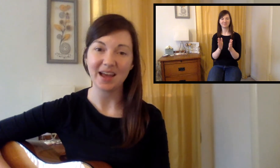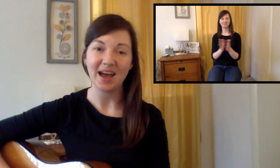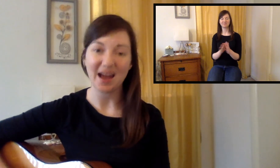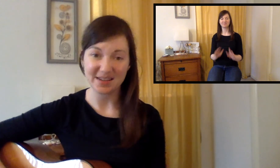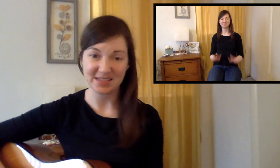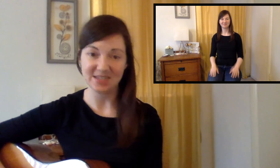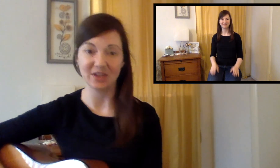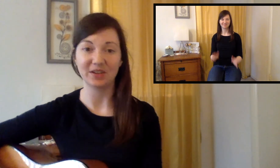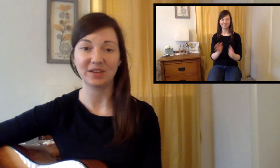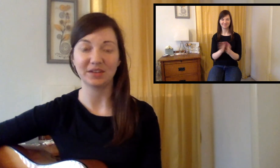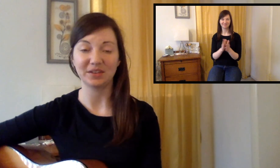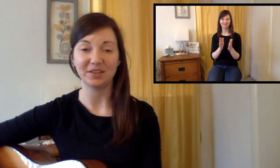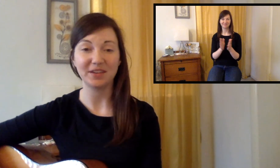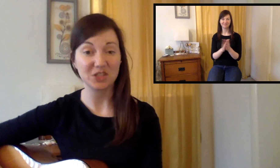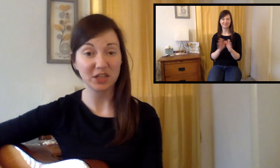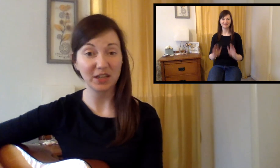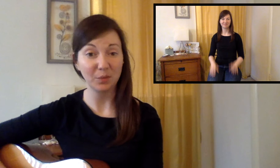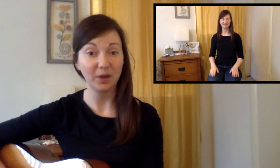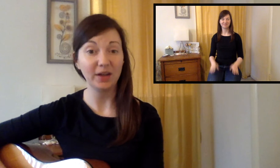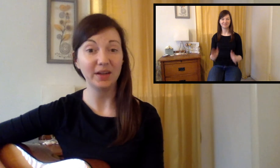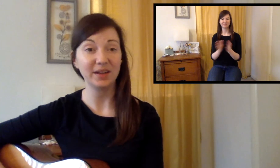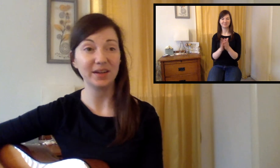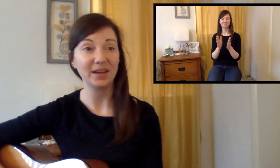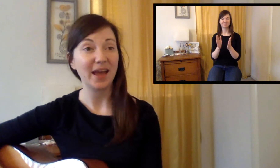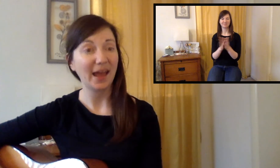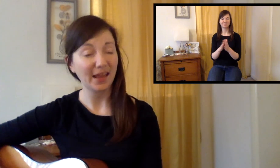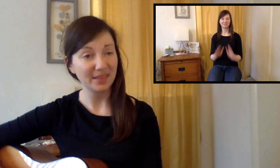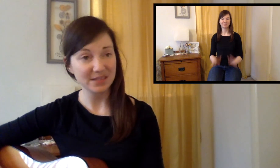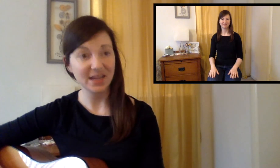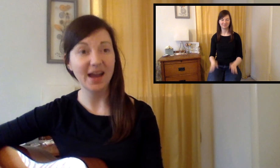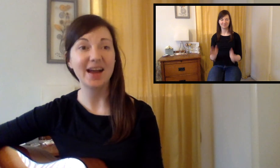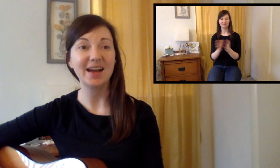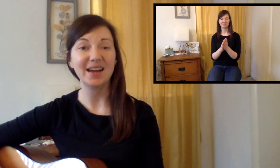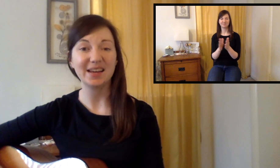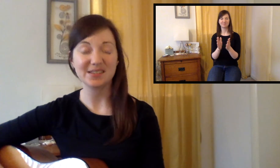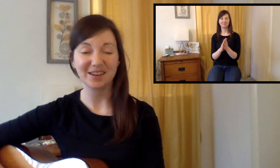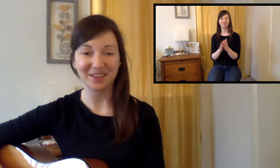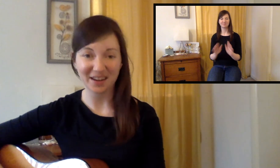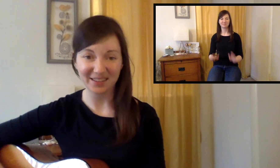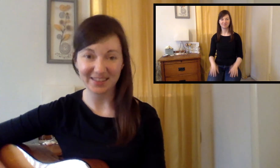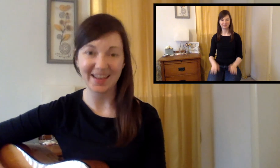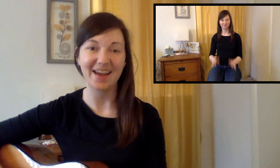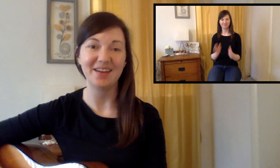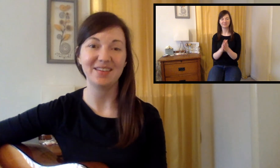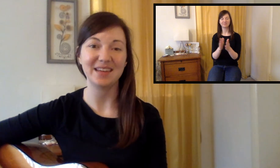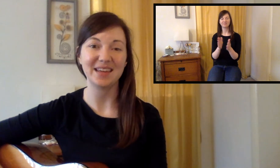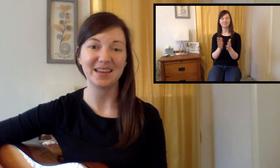a discouraging word, and the skies are not cloudy